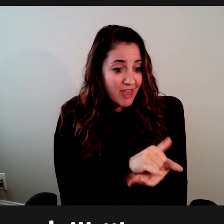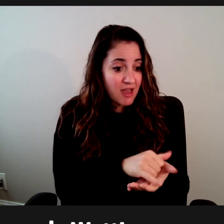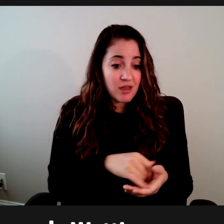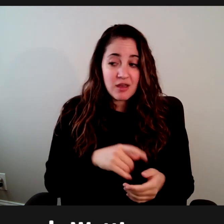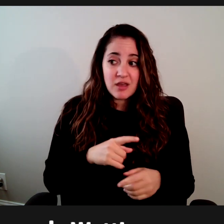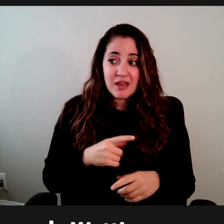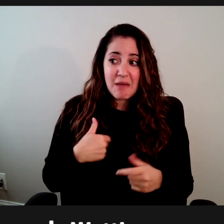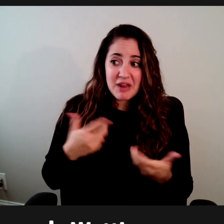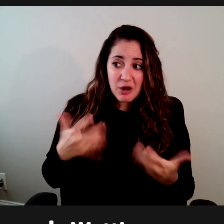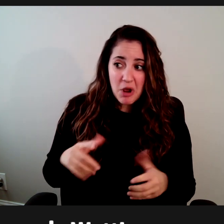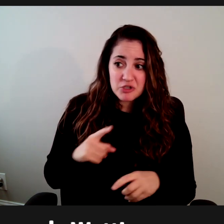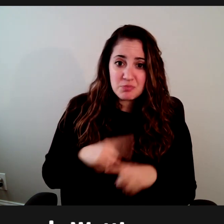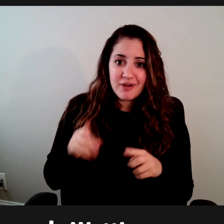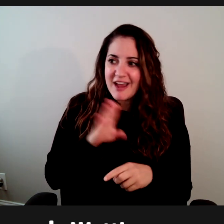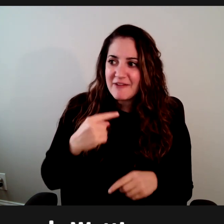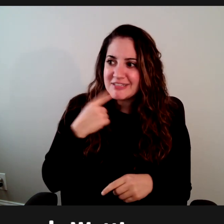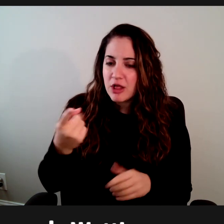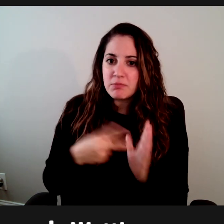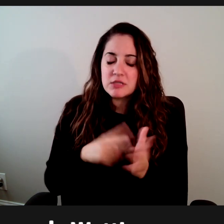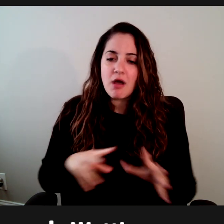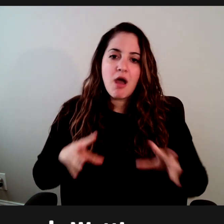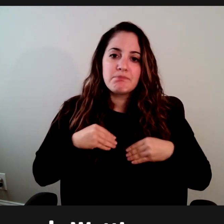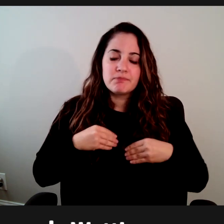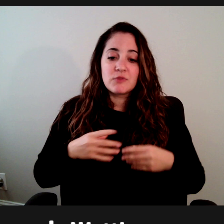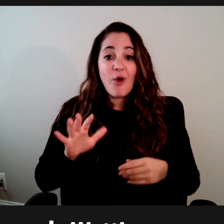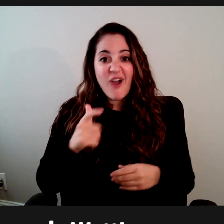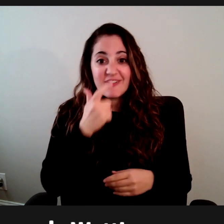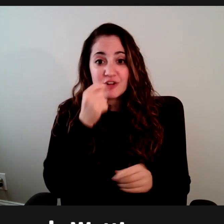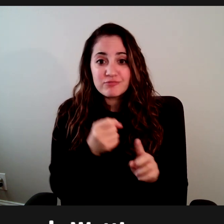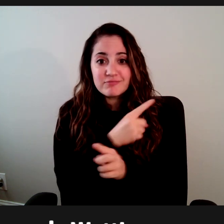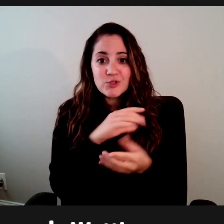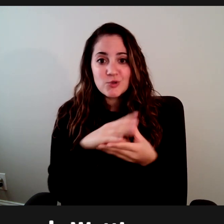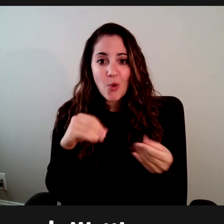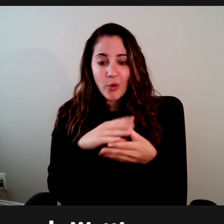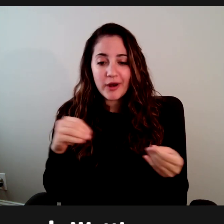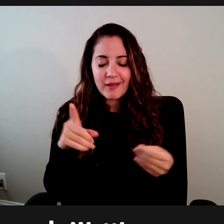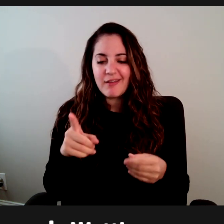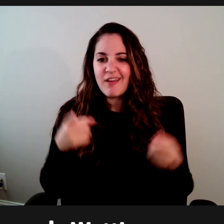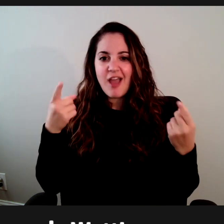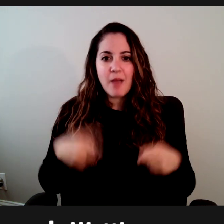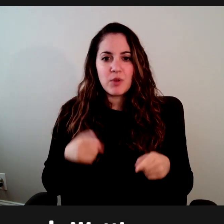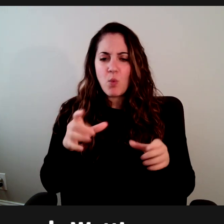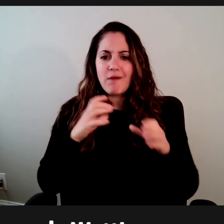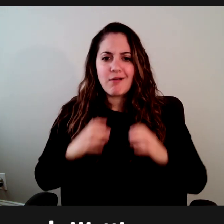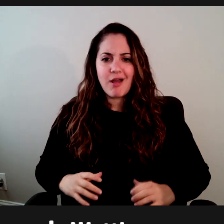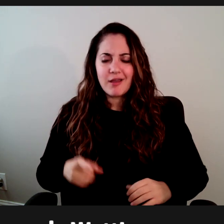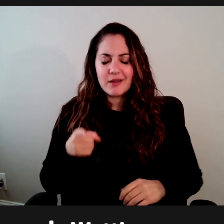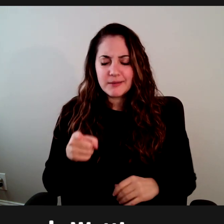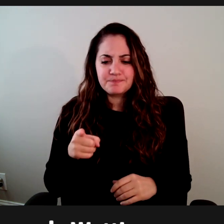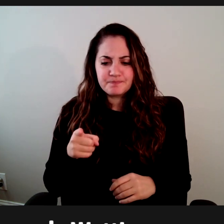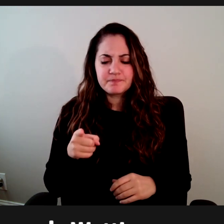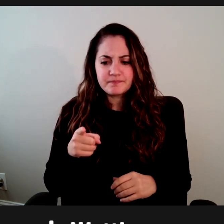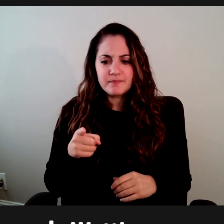we never go to them and say, hey, I actually don't want to do that. Right. And, an interesting story, if I may, just really quickly, I had a